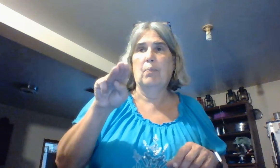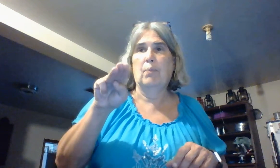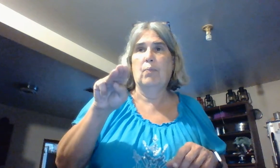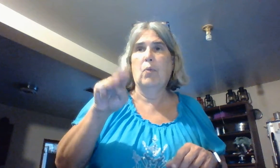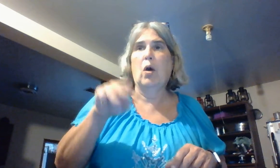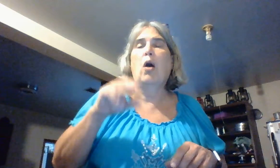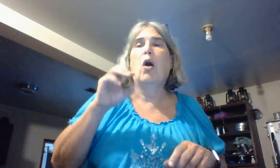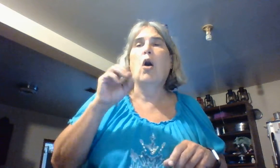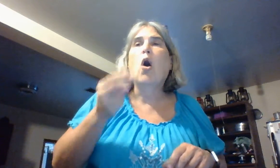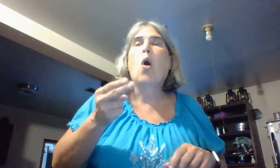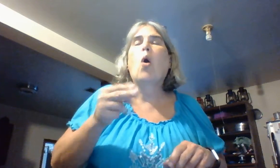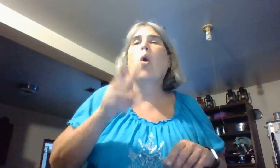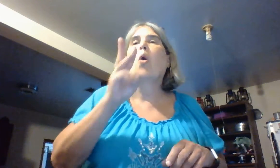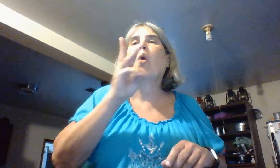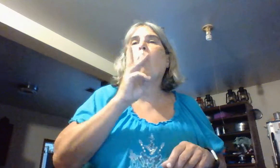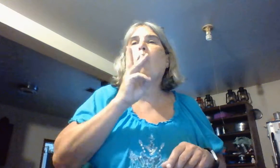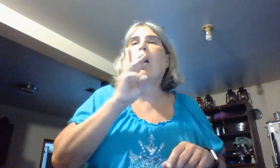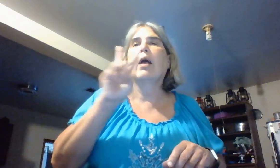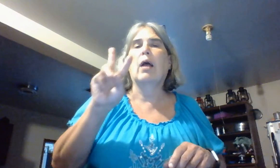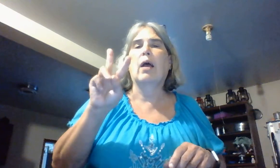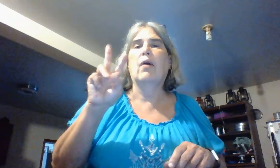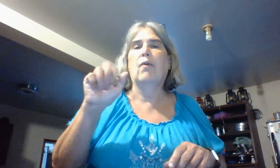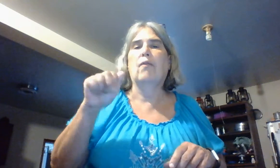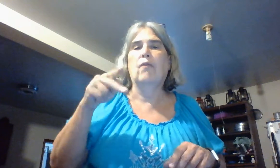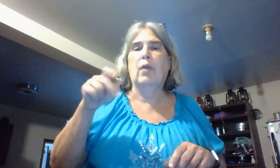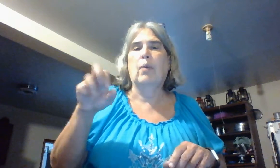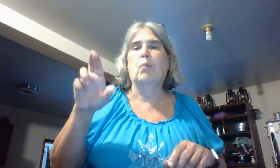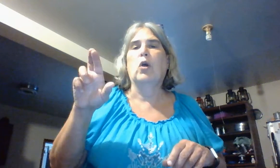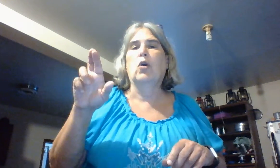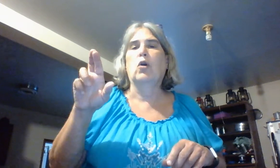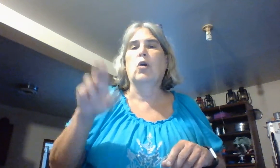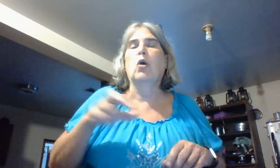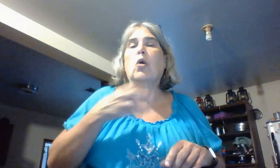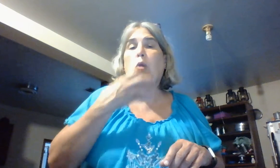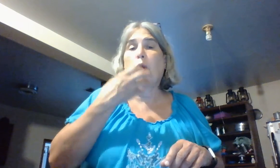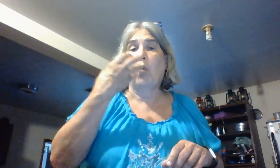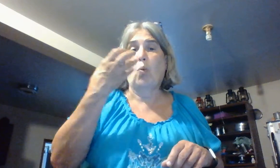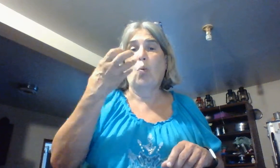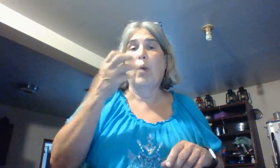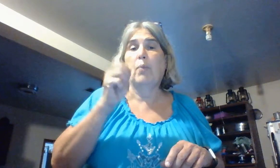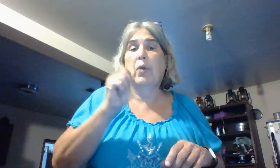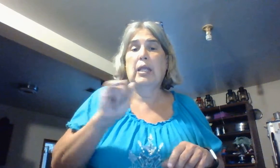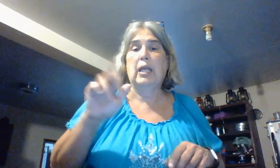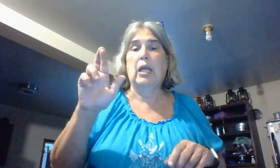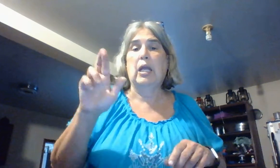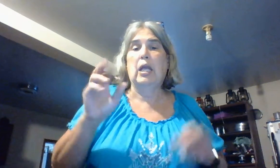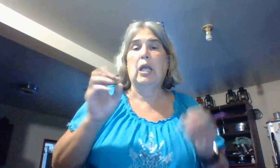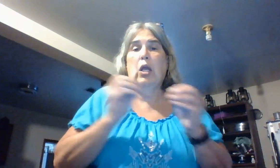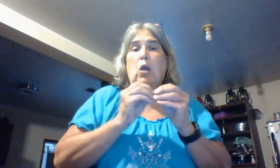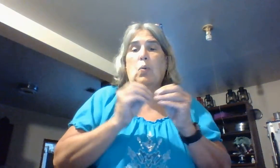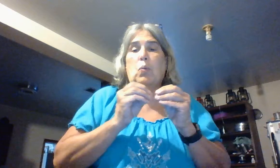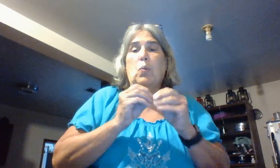Oh, water vapor. Water vapor. Right. The warmer the air, the more space it has to store water